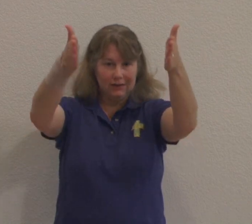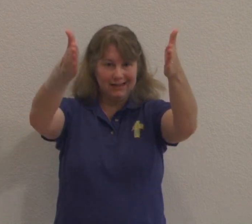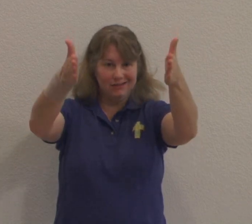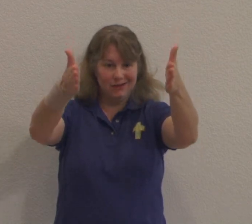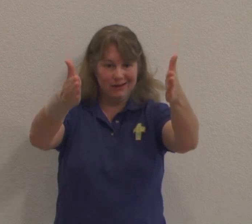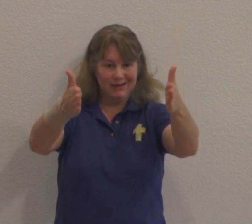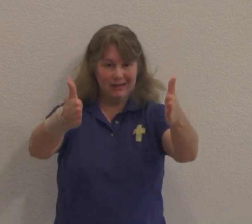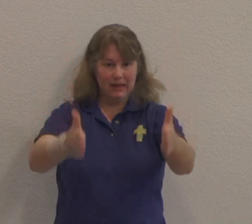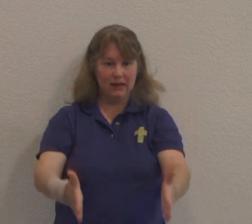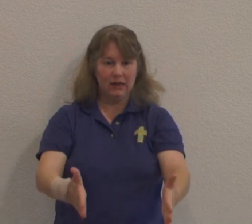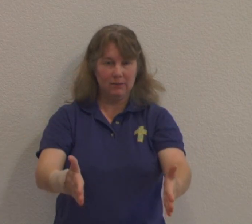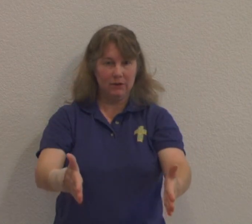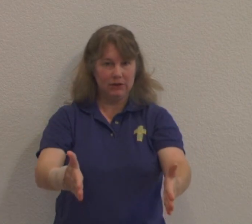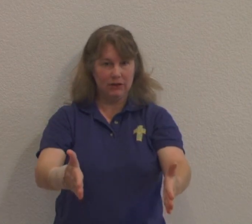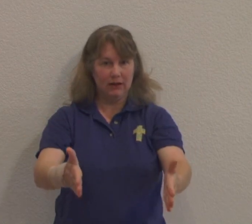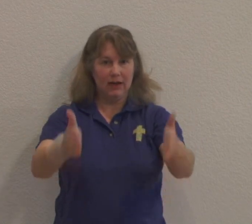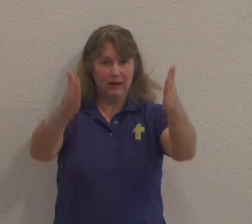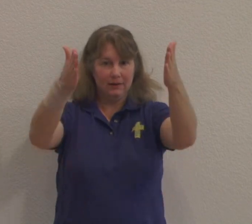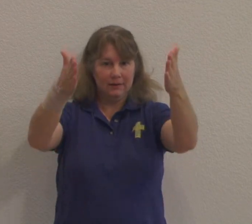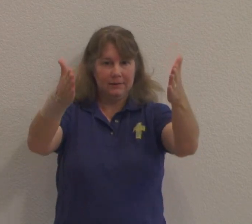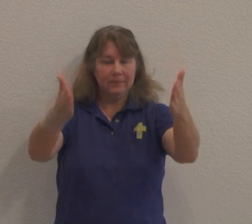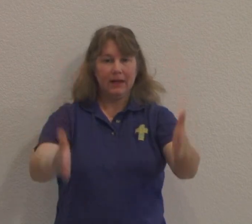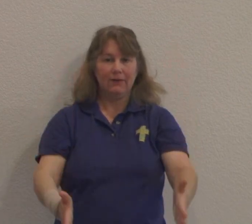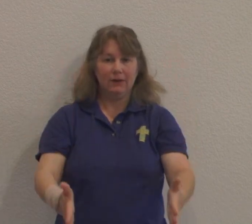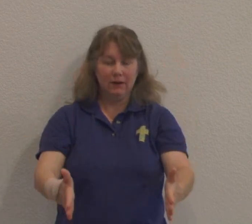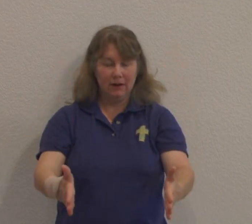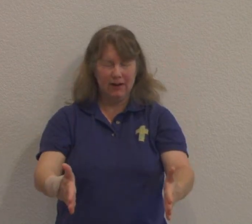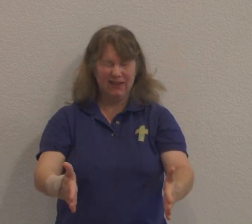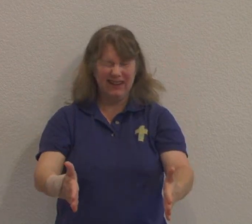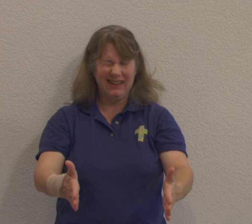like you're going down the outline of the person, okay? Every